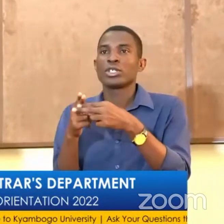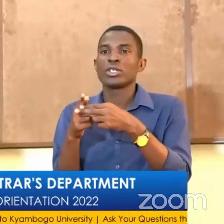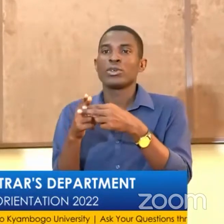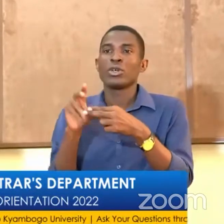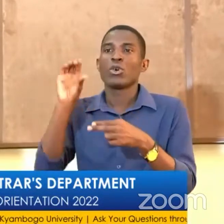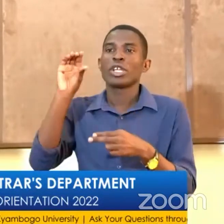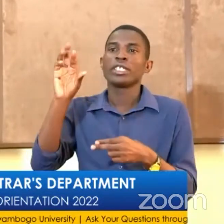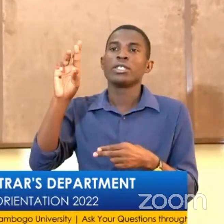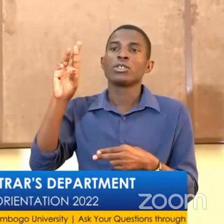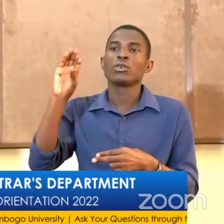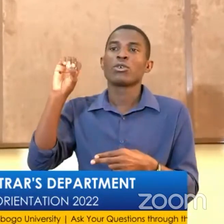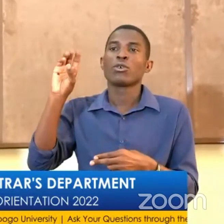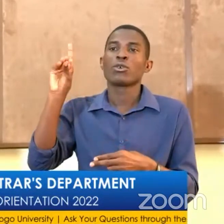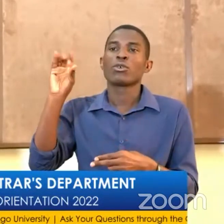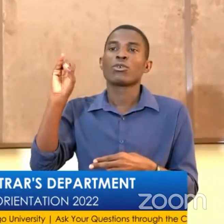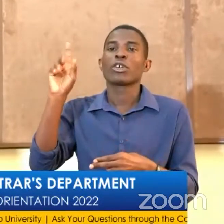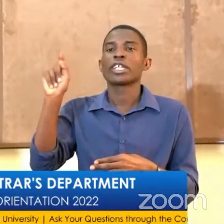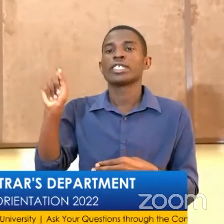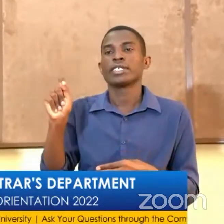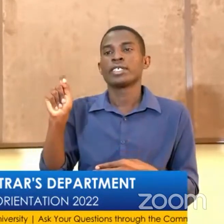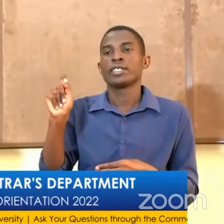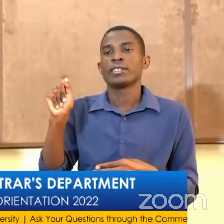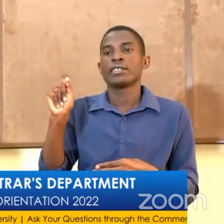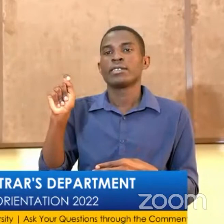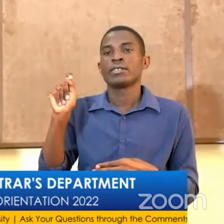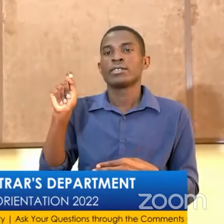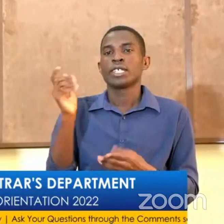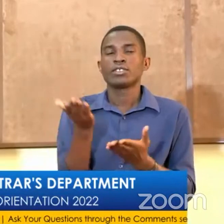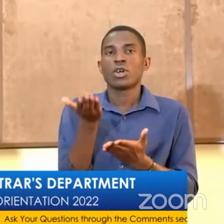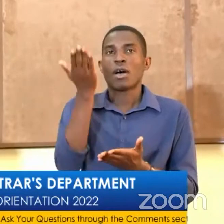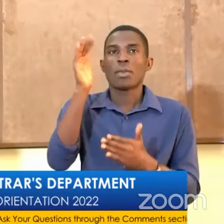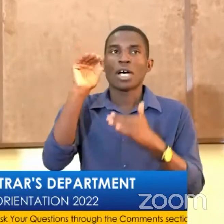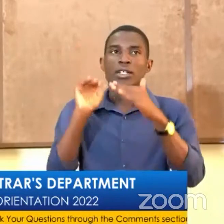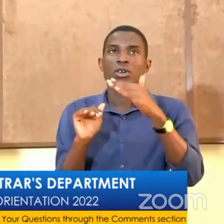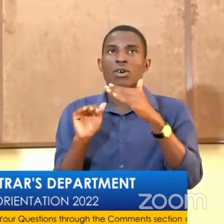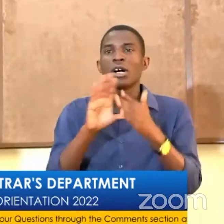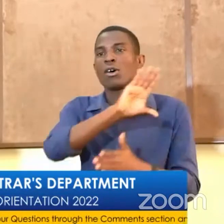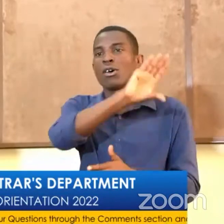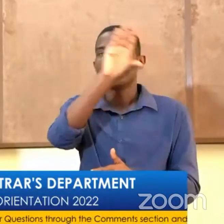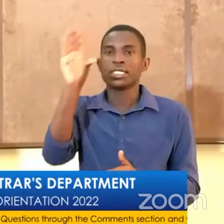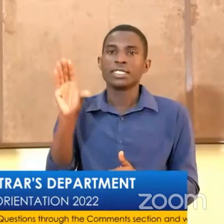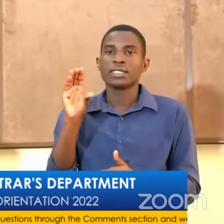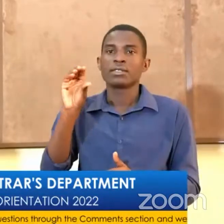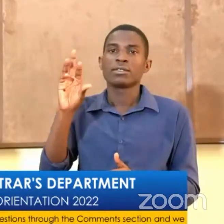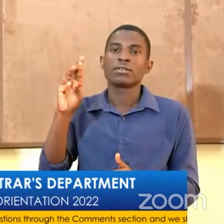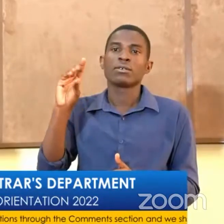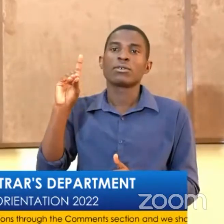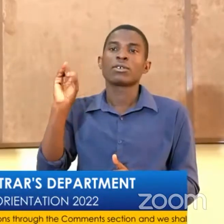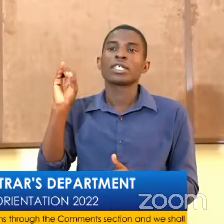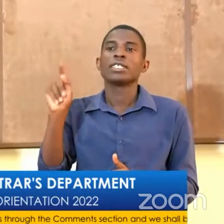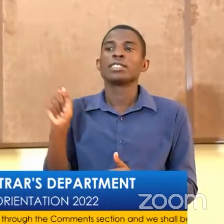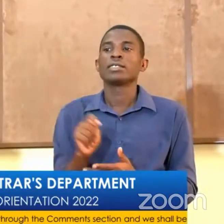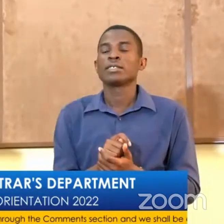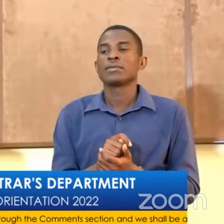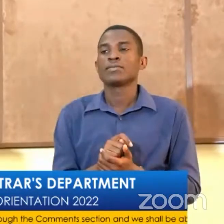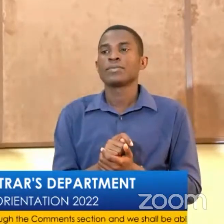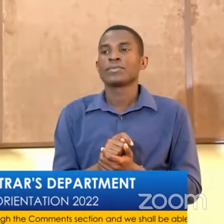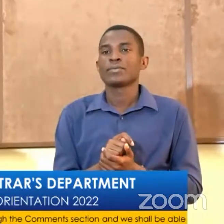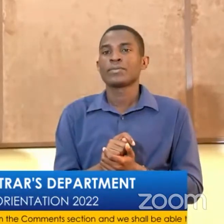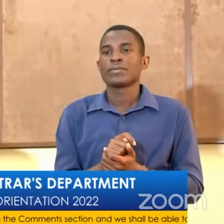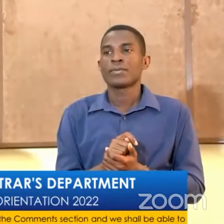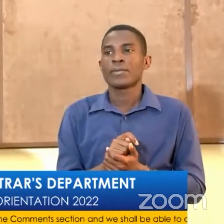credit. So there is no upper, there is no lower. It is credit. And